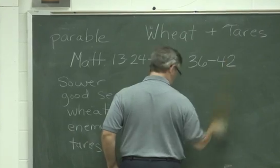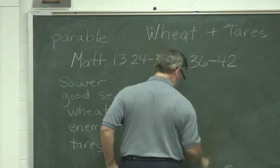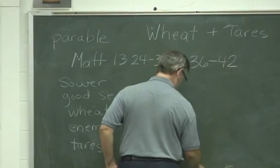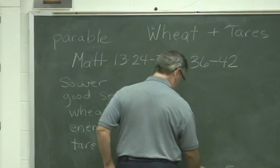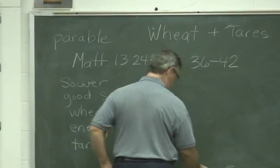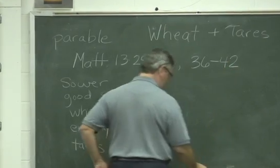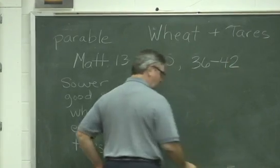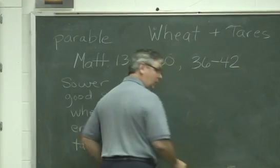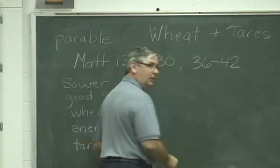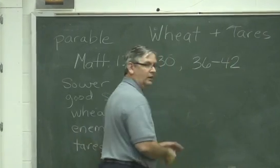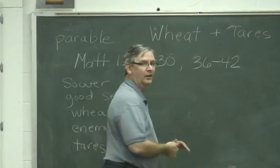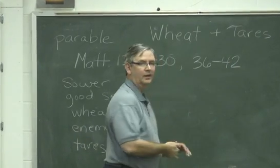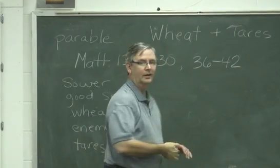Verse 36 through 42.